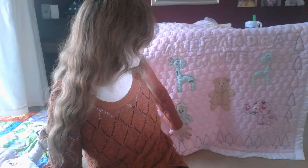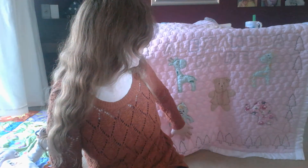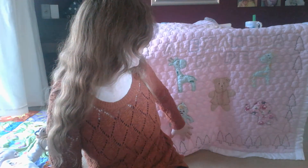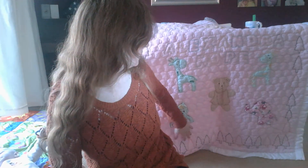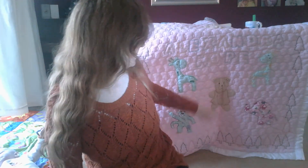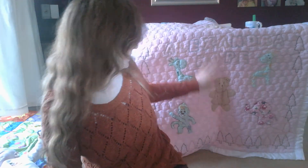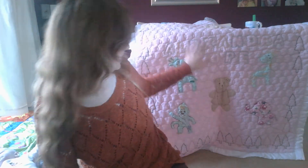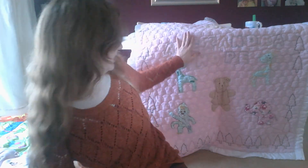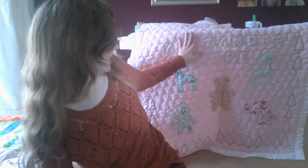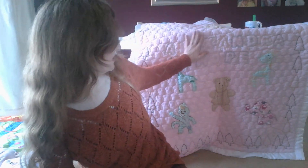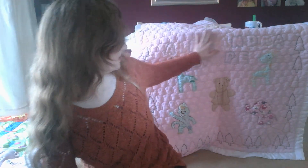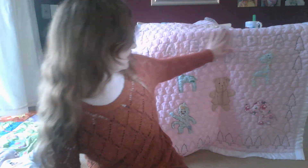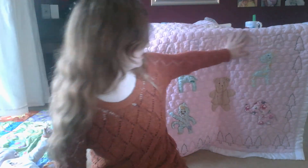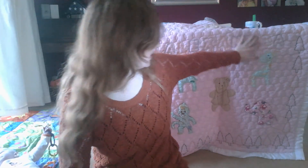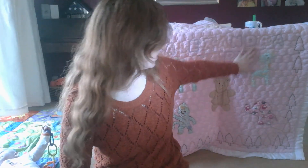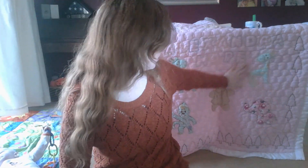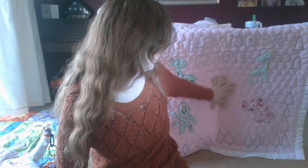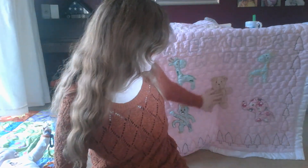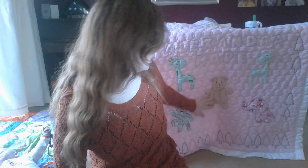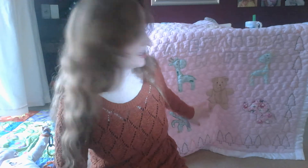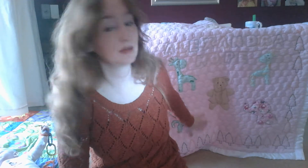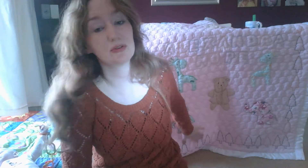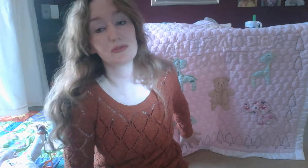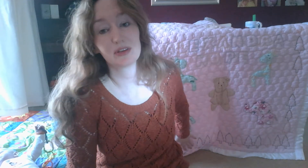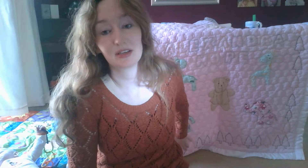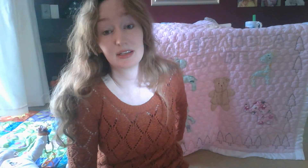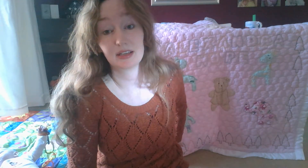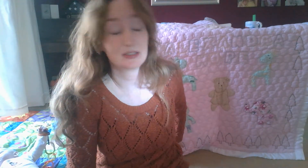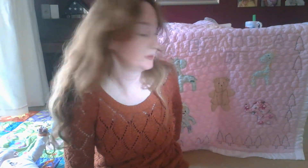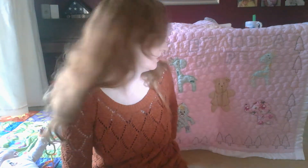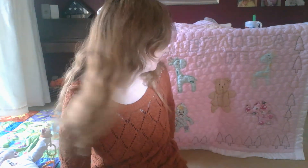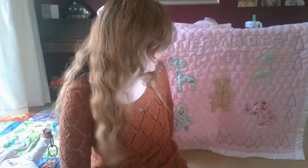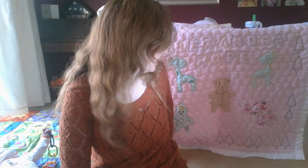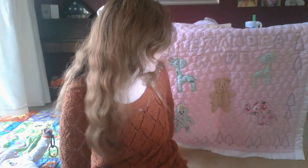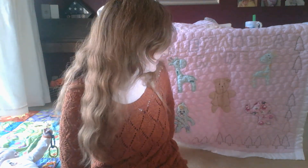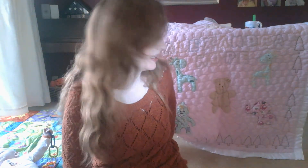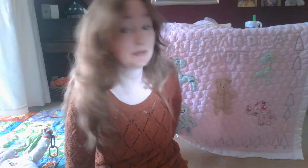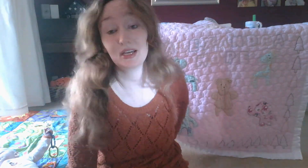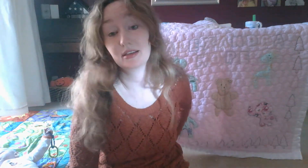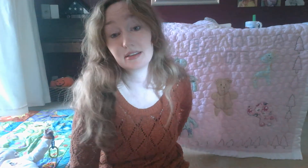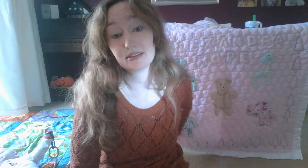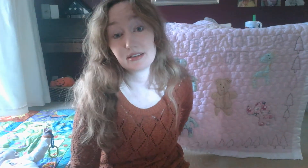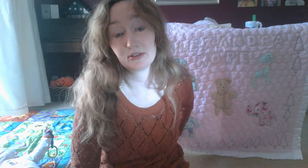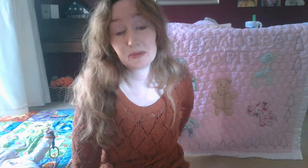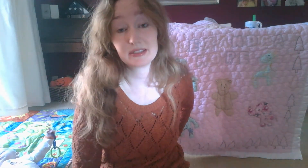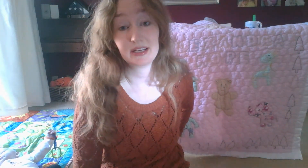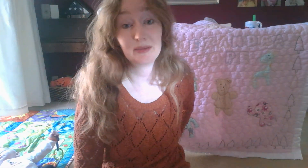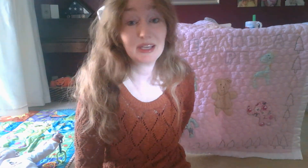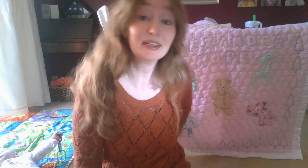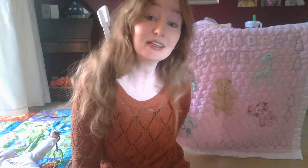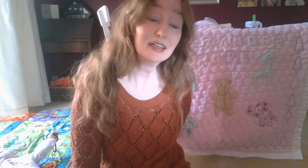born. It has Alexandra Hope and all these animals on it, and it's beautiful, and it's handmade. It's 100% handmade.